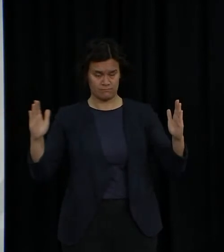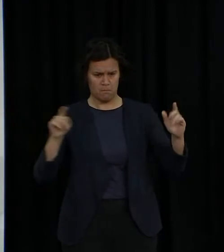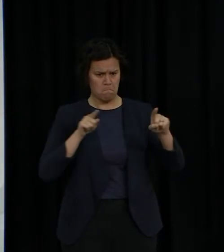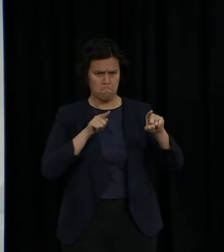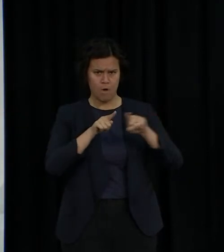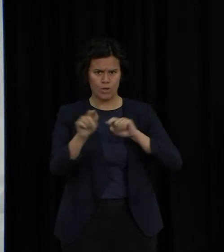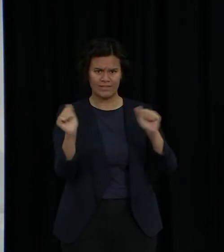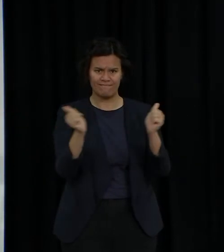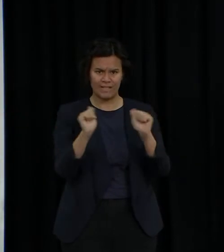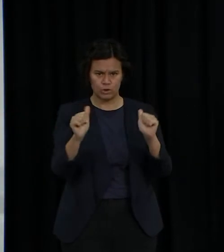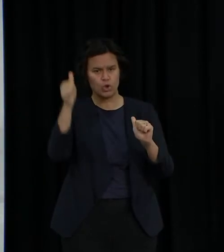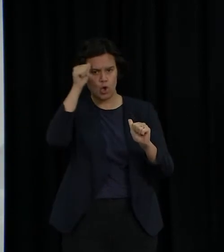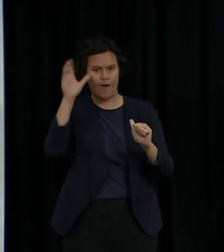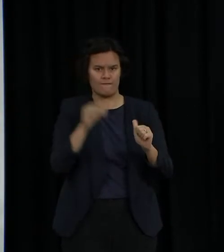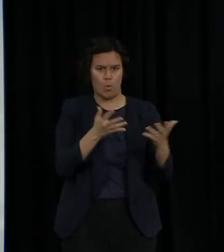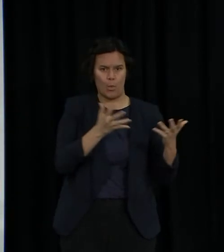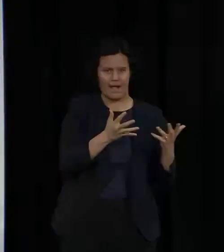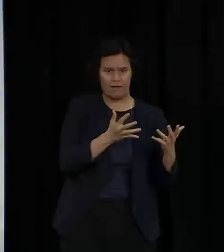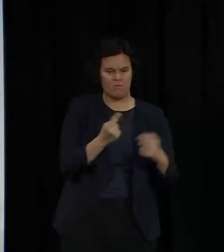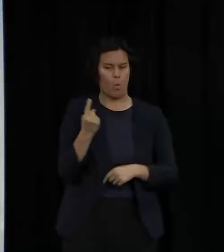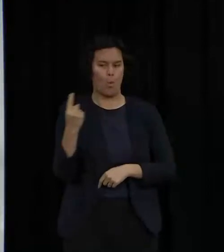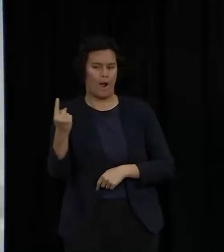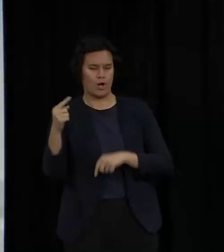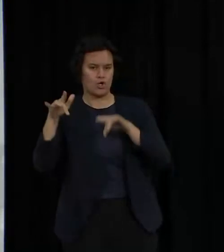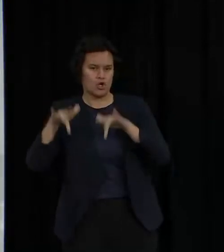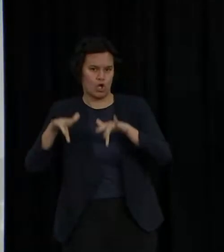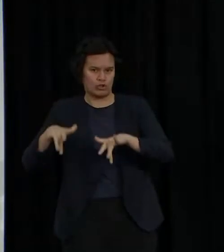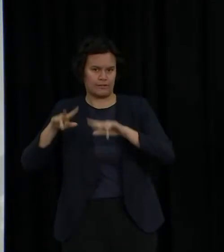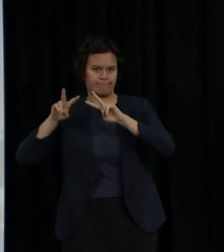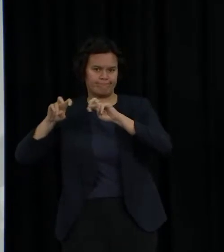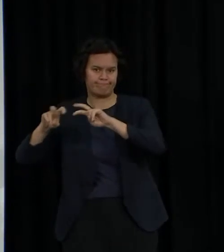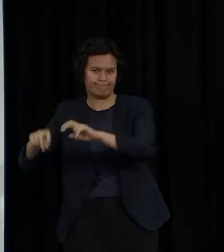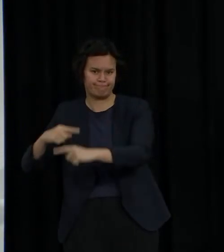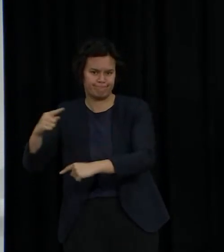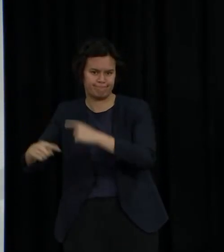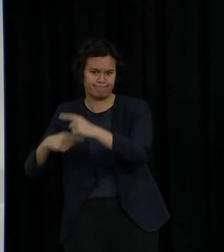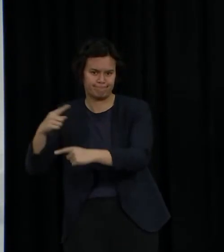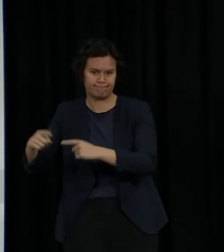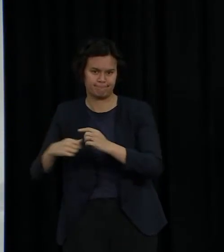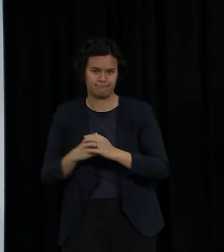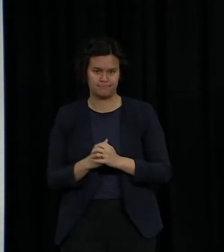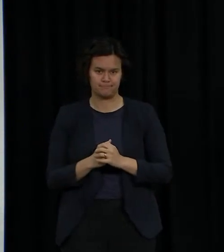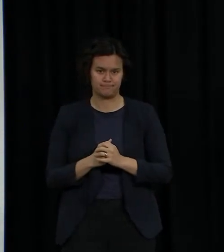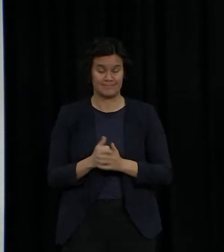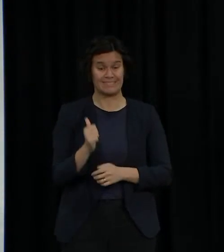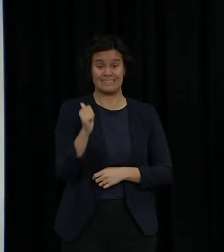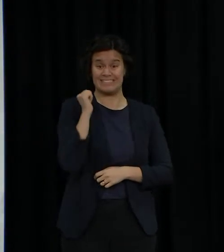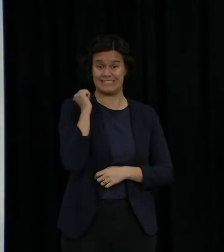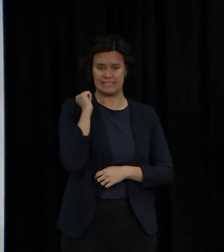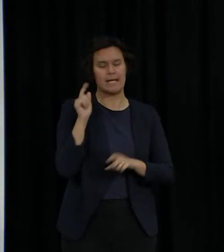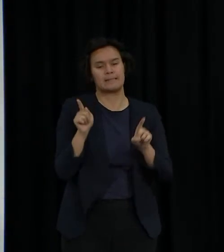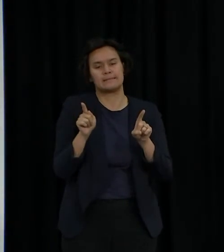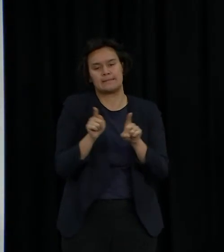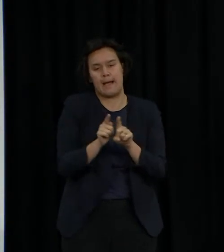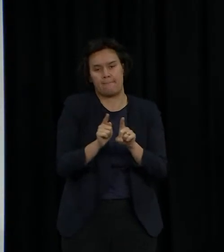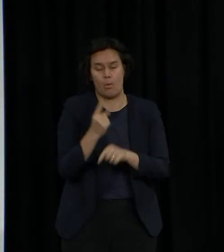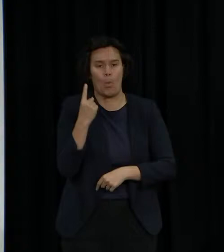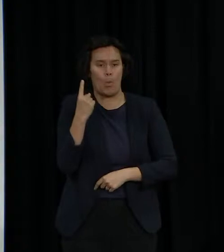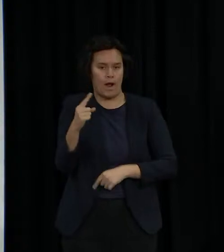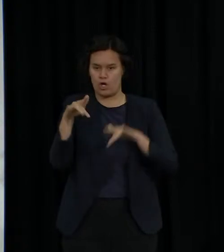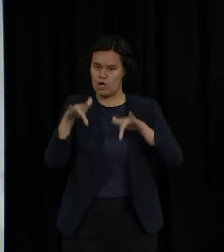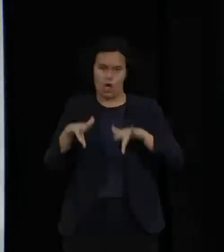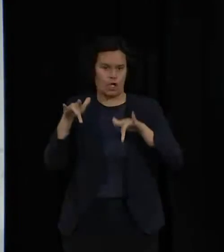another case. Also, of yesterday's cases, again, only one case remains unlinked at this point,